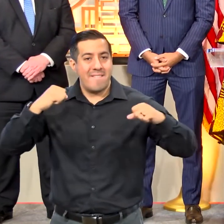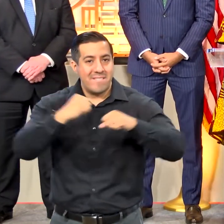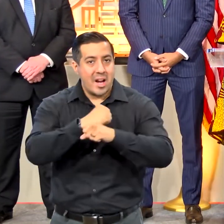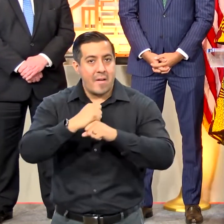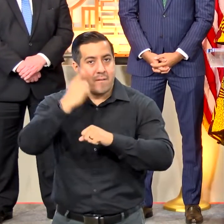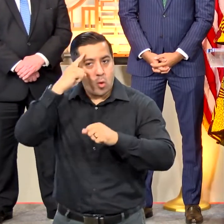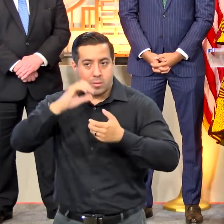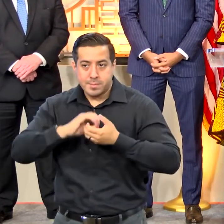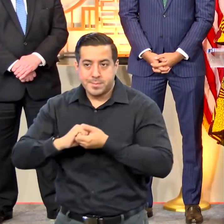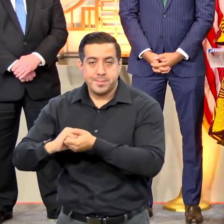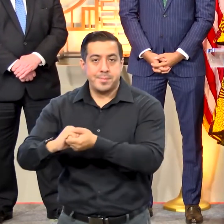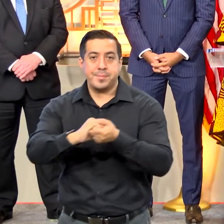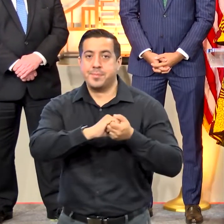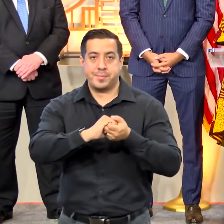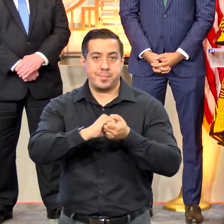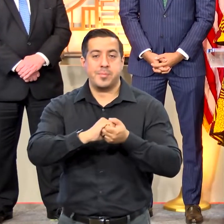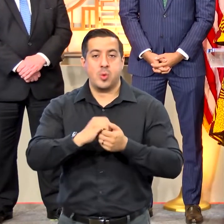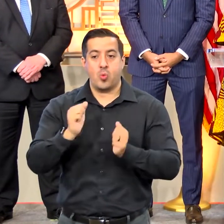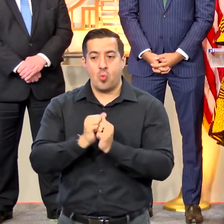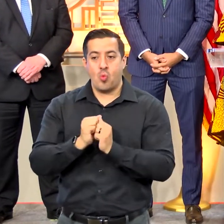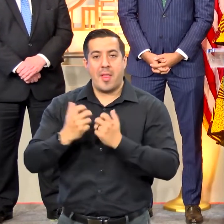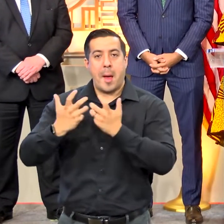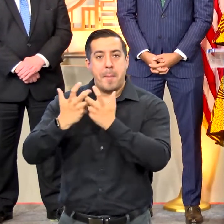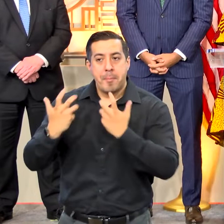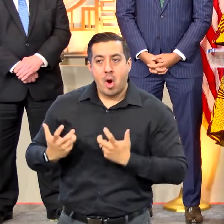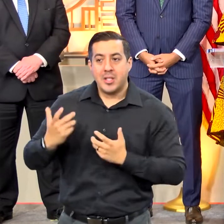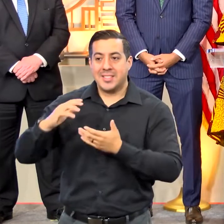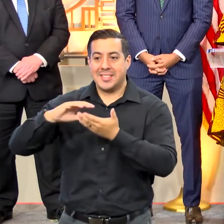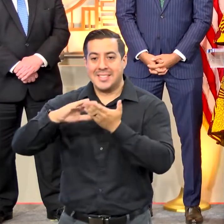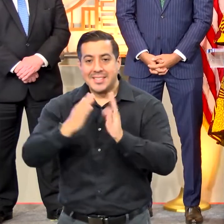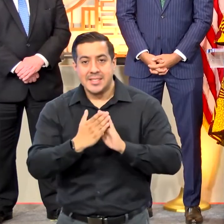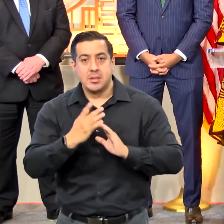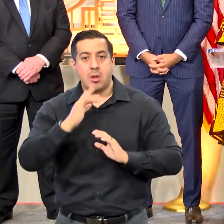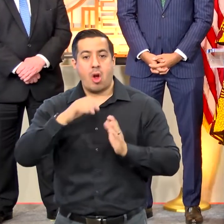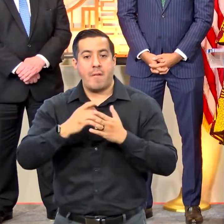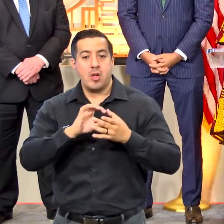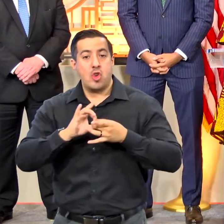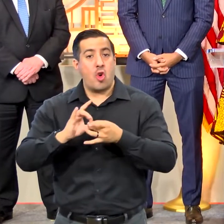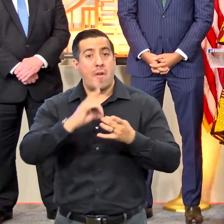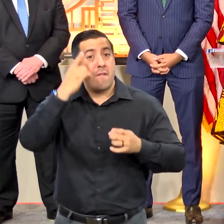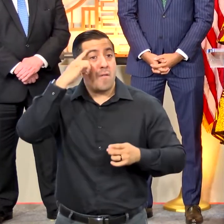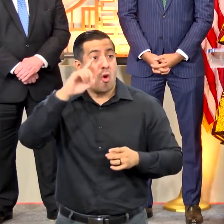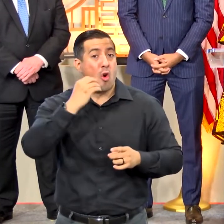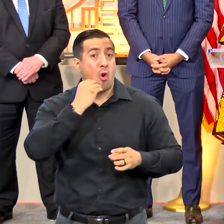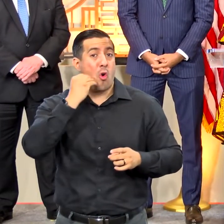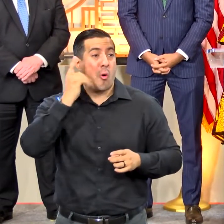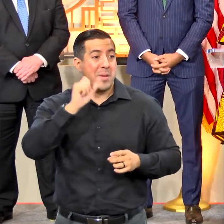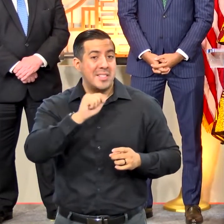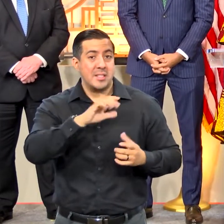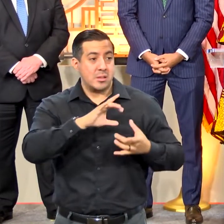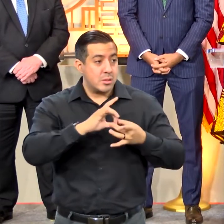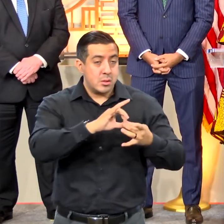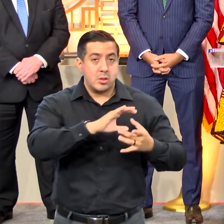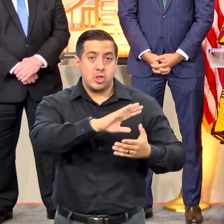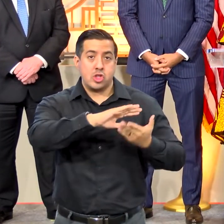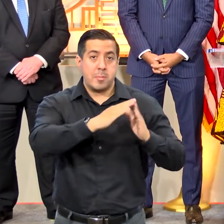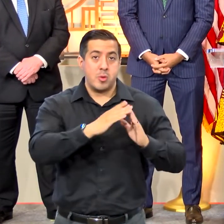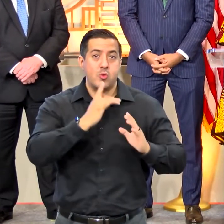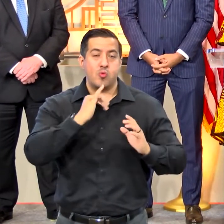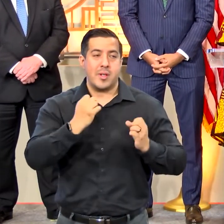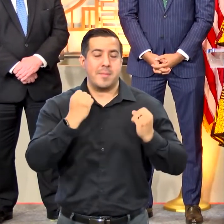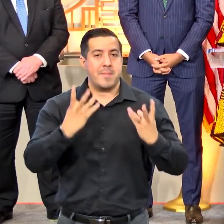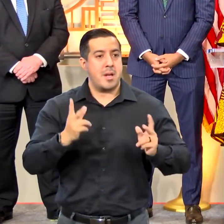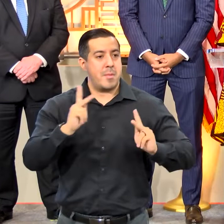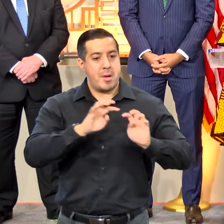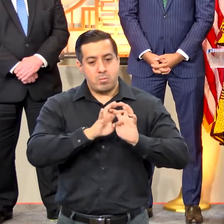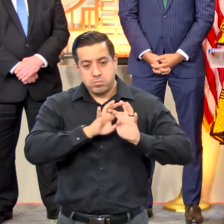together, arm in arm, with our partners at the city, at the Coalition for the Homeless, in the community, and an army of